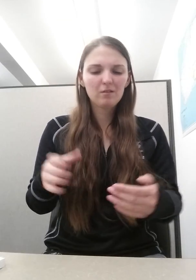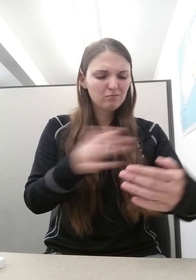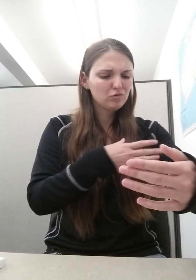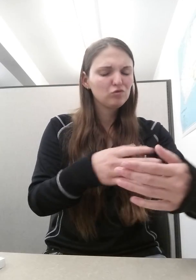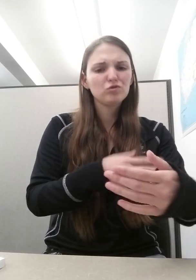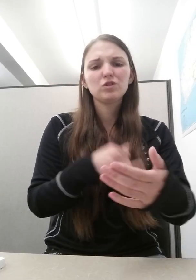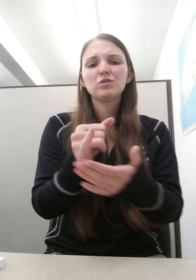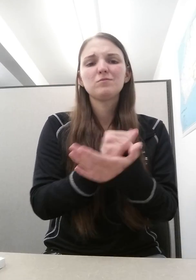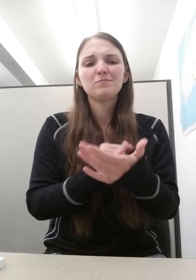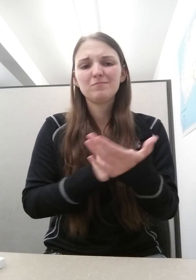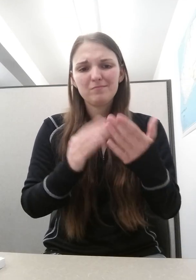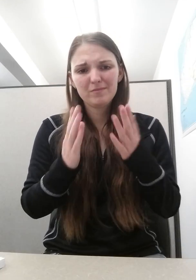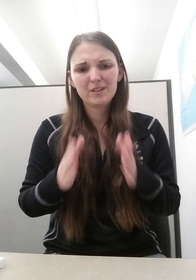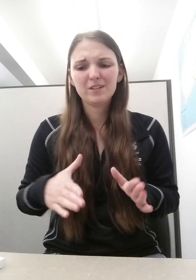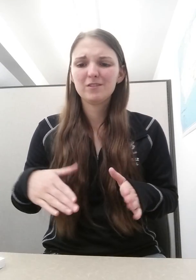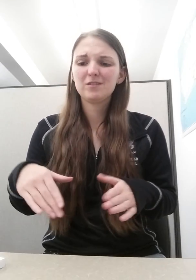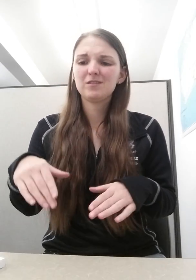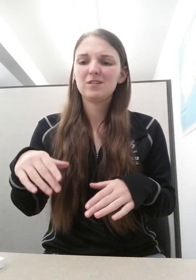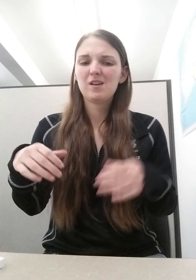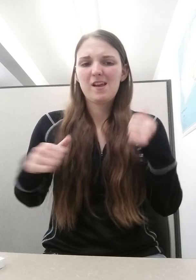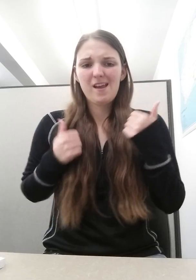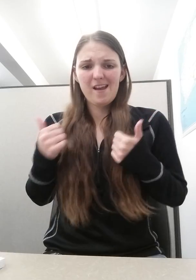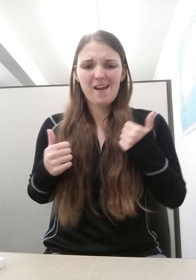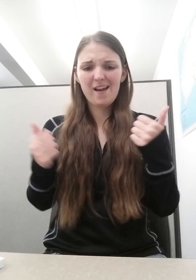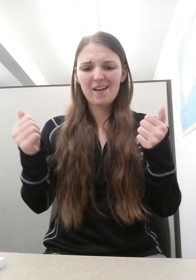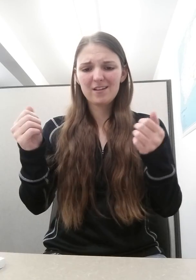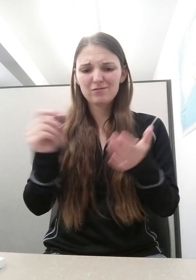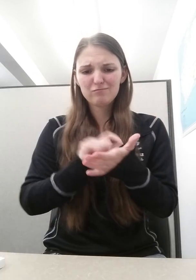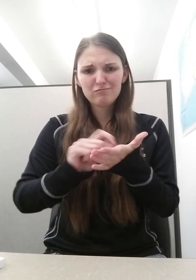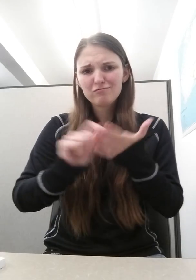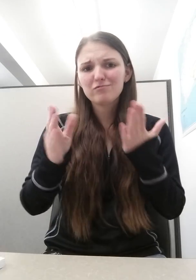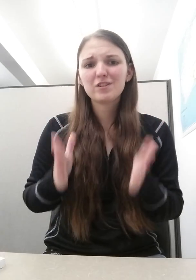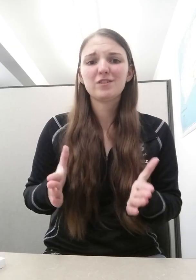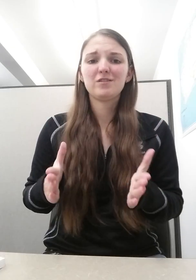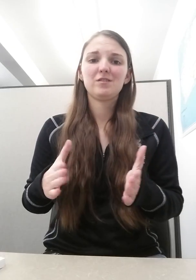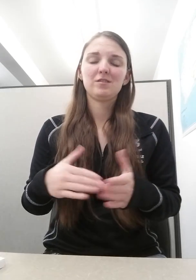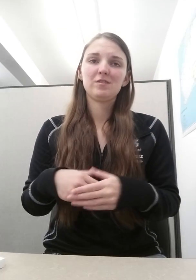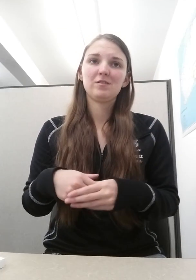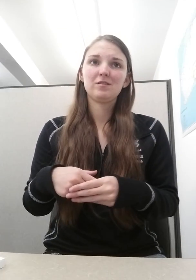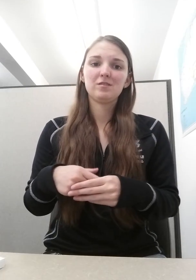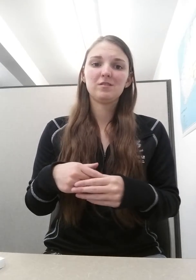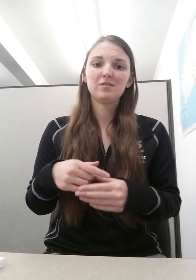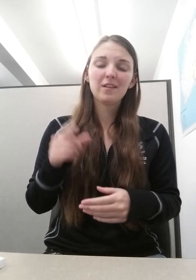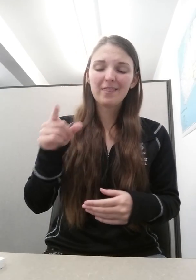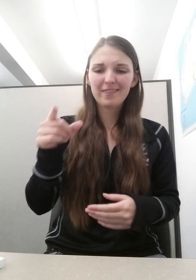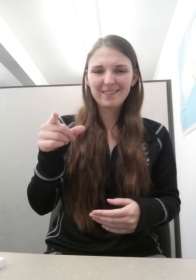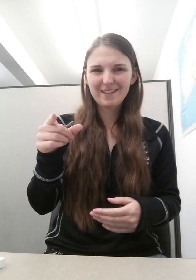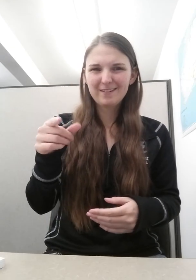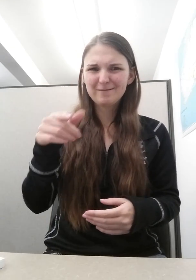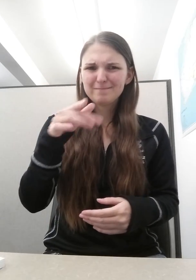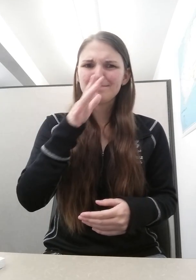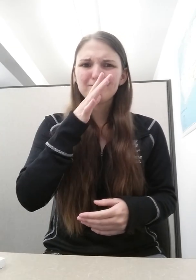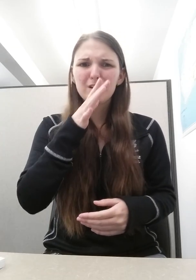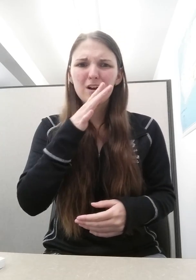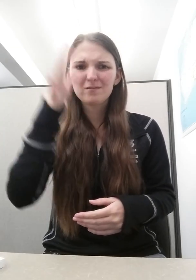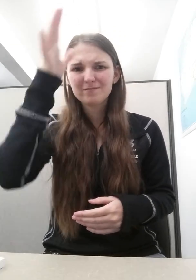playwrights of any given period from the Greeks on, gosh, their moms and dads did all right. Somebody supported them.